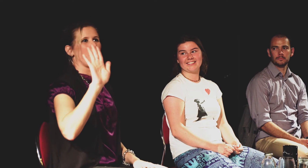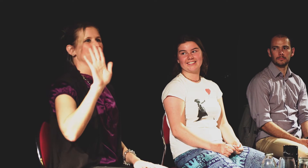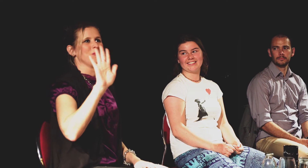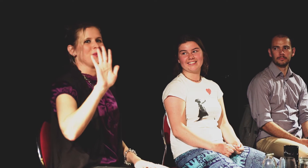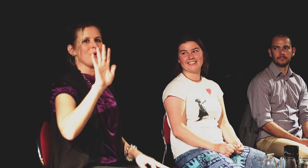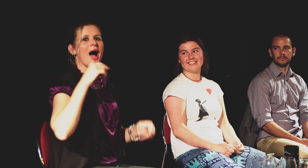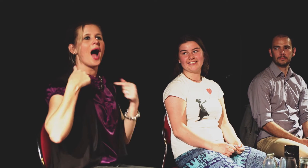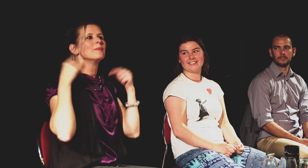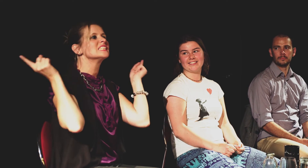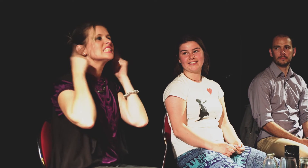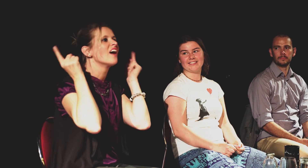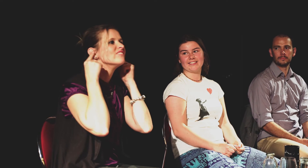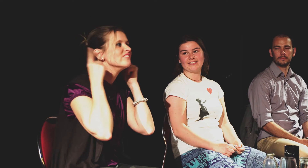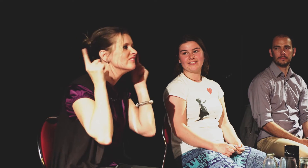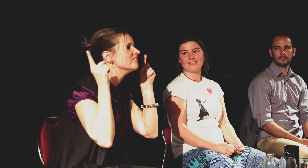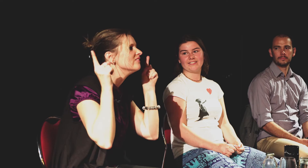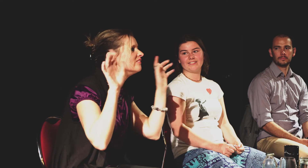okay. No, I'm deaf.